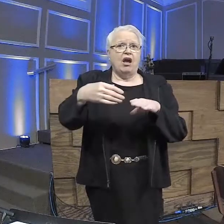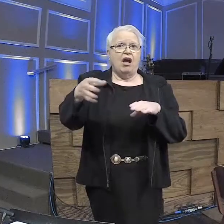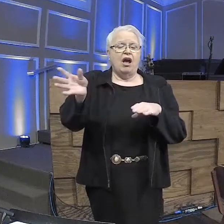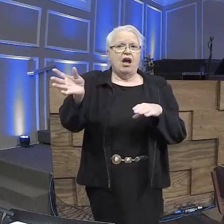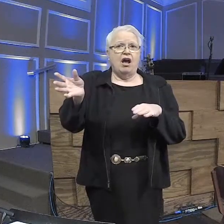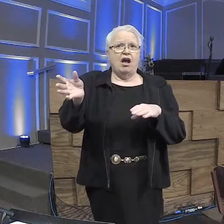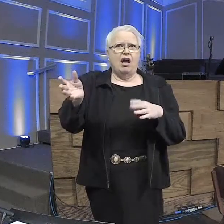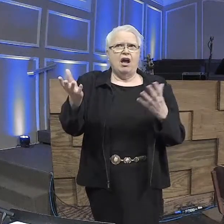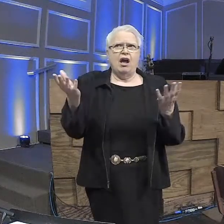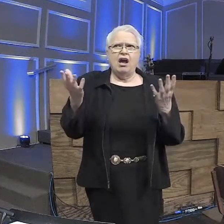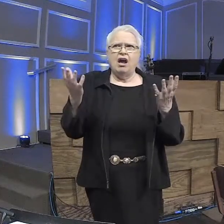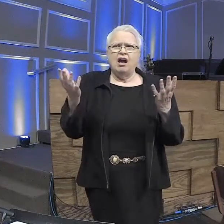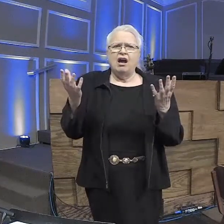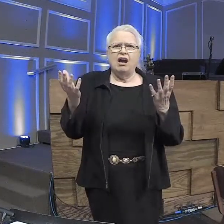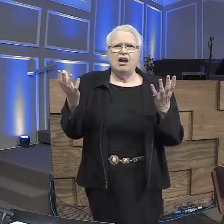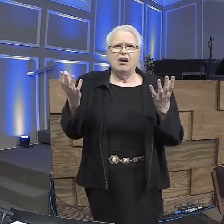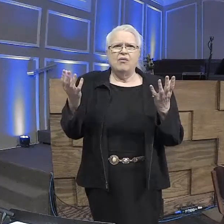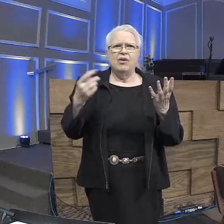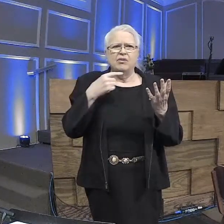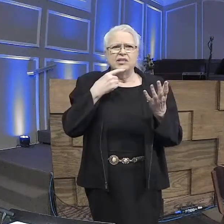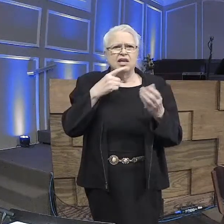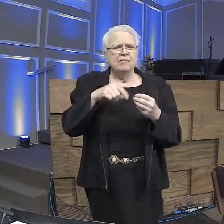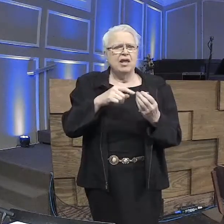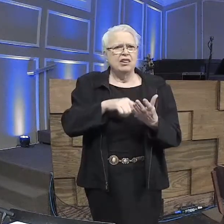You say, well, Pastor, what are we to say about these people?